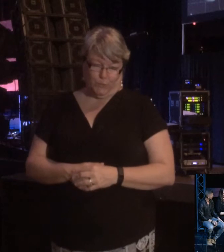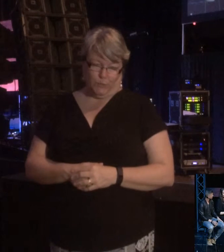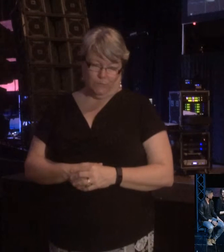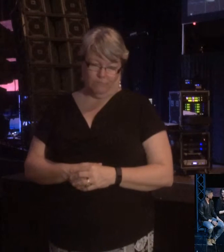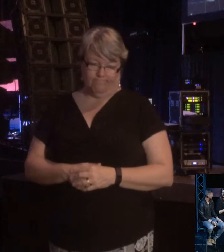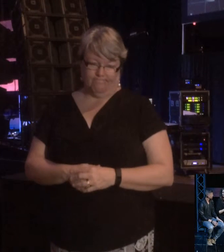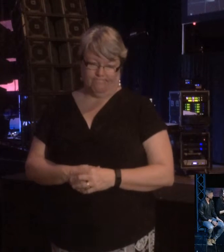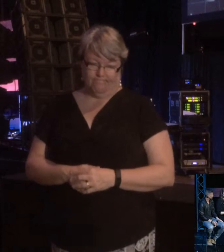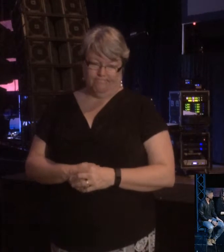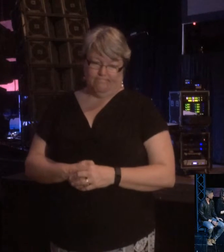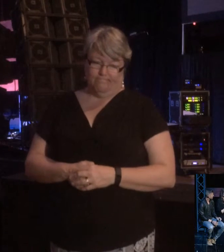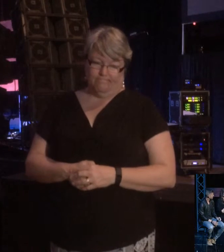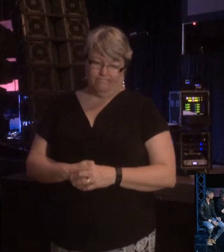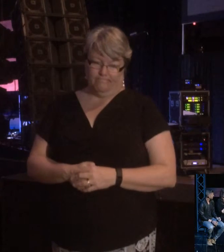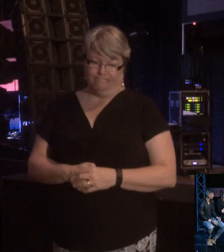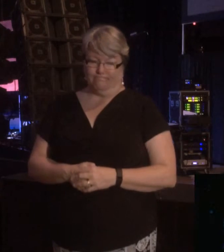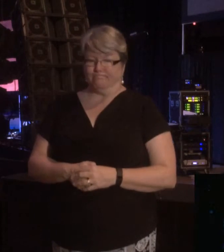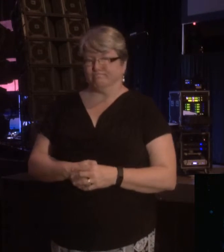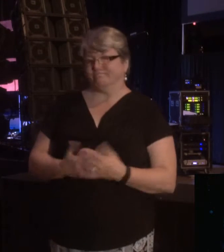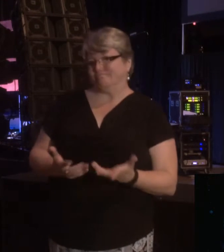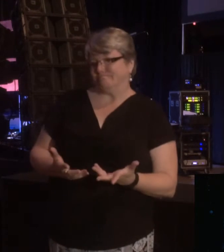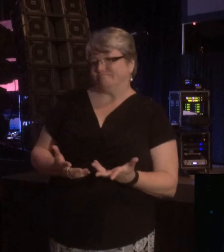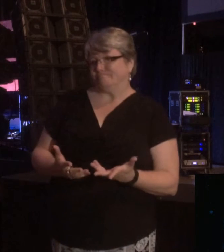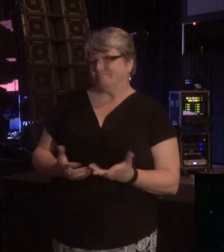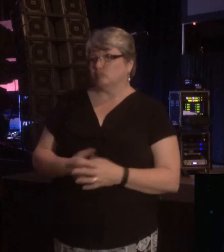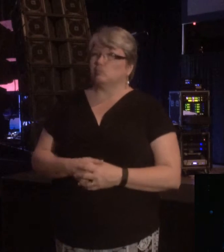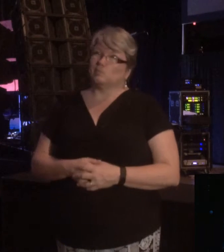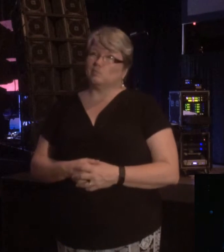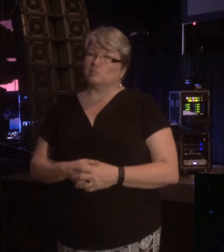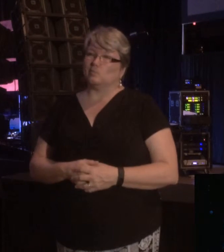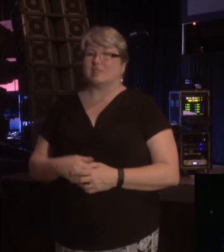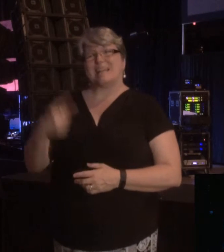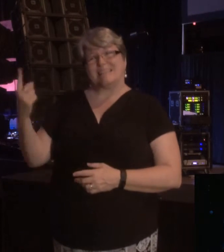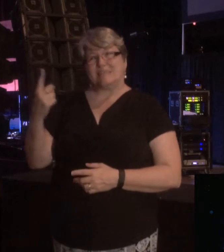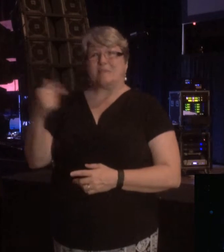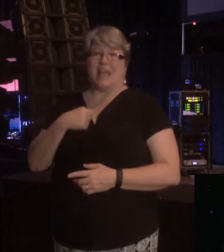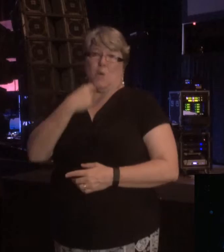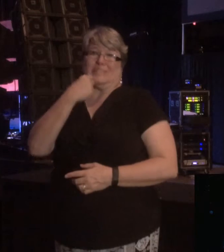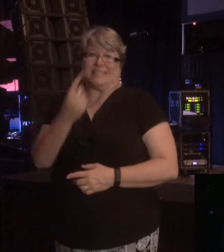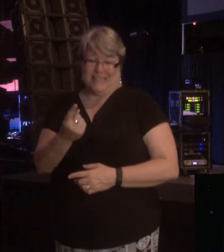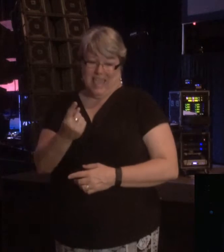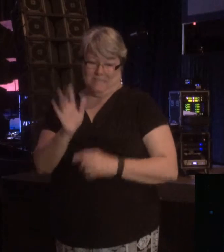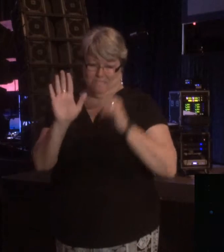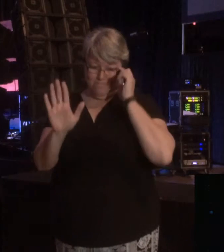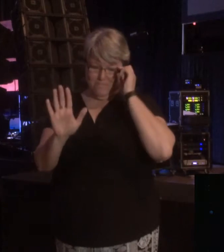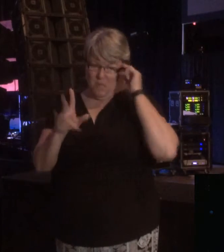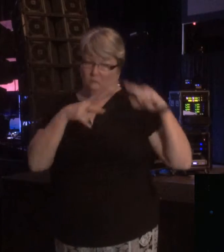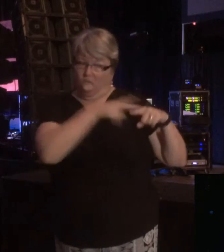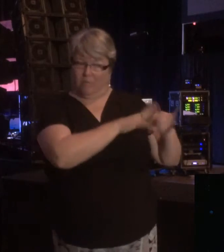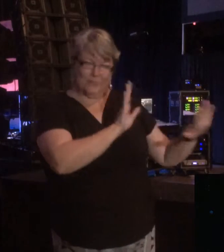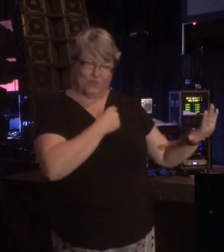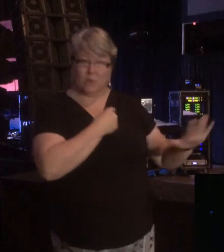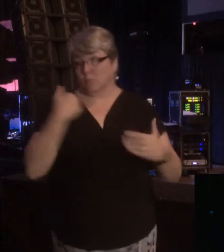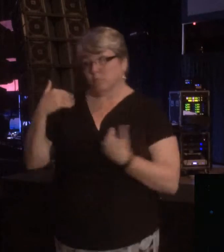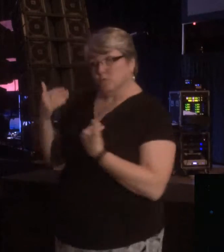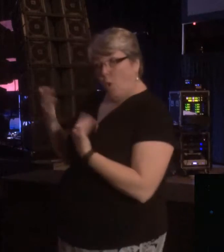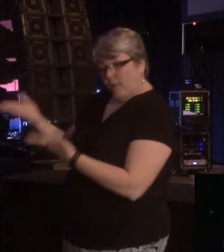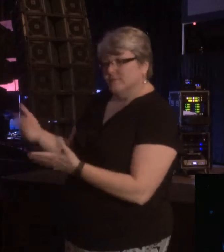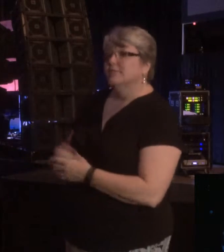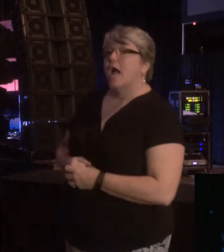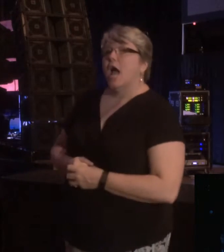I'm good. You're good. Go ahead. We're good. And then we got married? And then we got engaged, and then we got married.